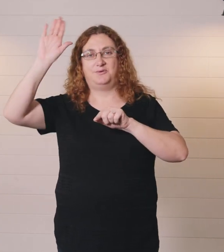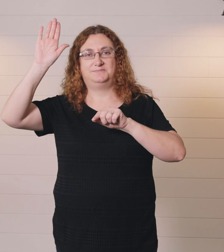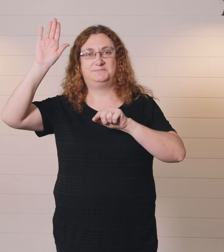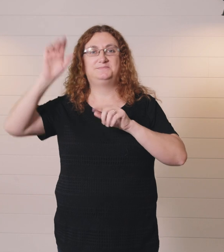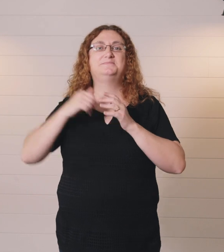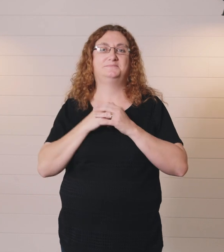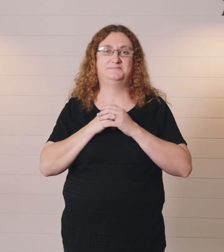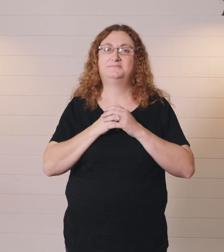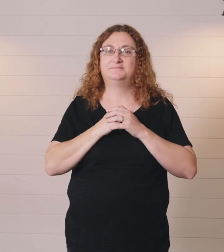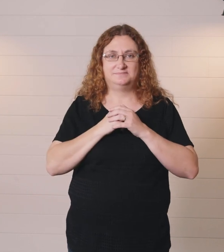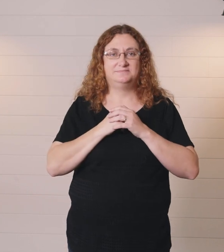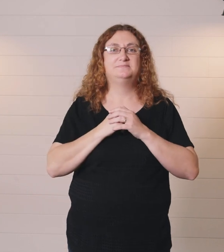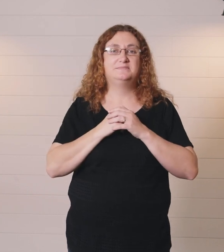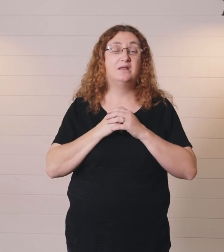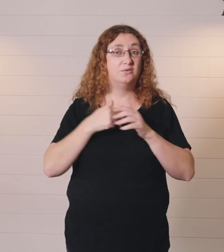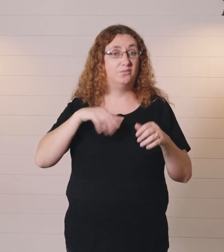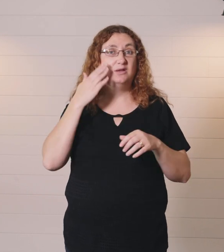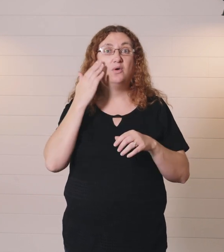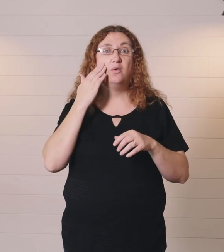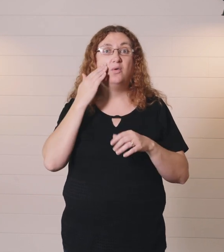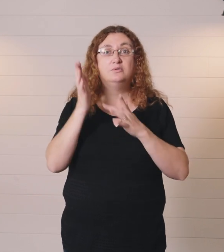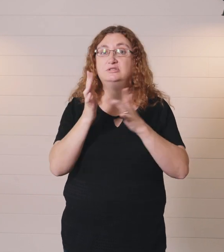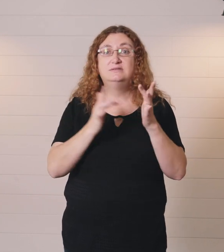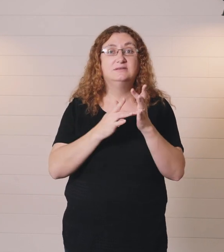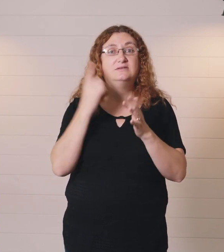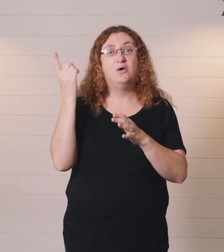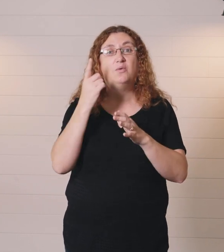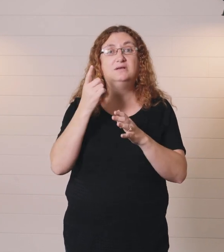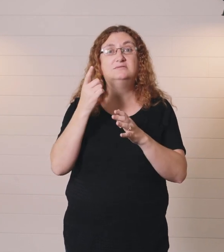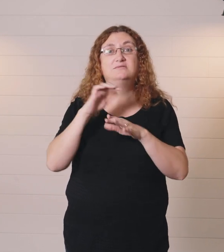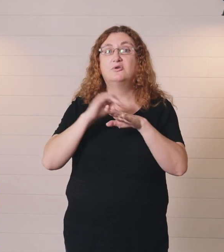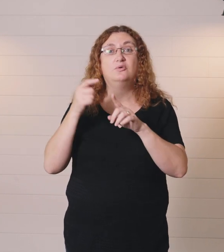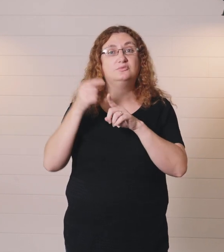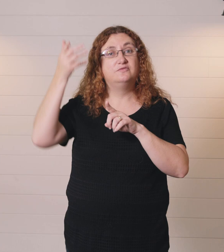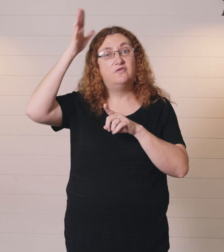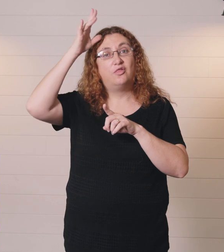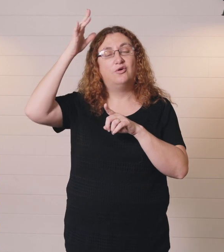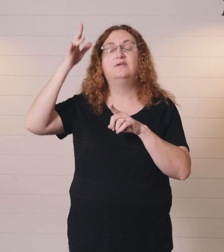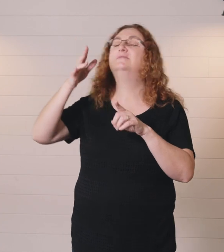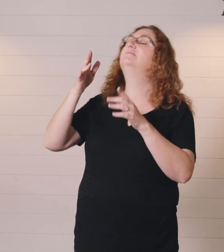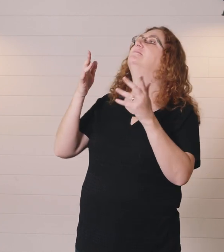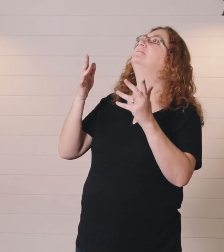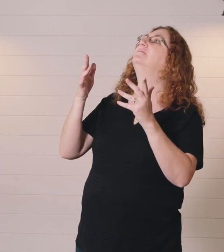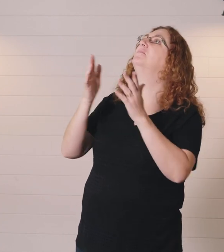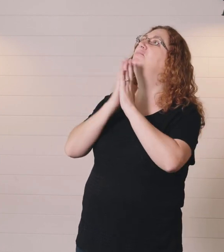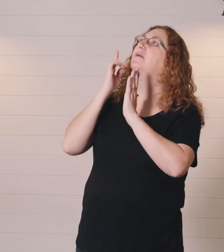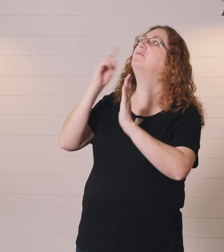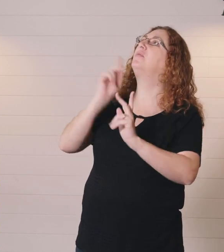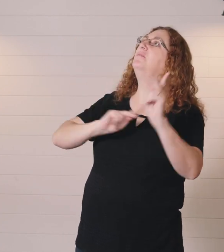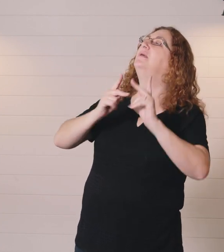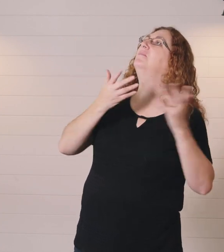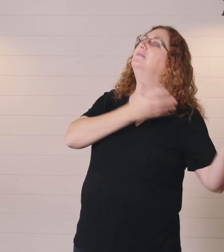He continually offered up prayers and intercessions, that He cried out to His Father. And then Hebrews 7 tells us that now in